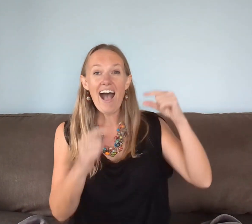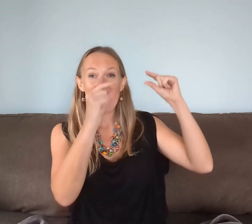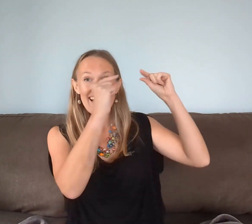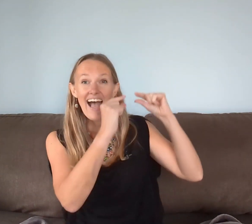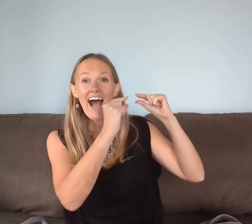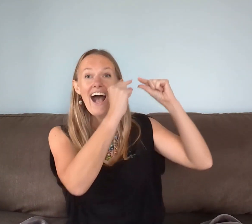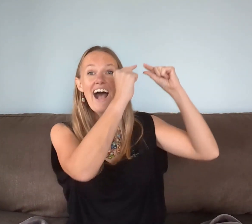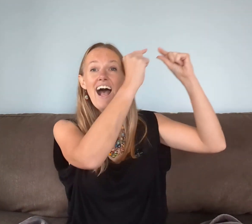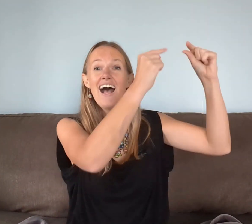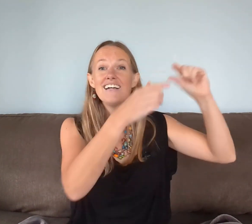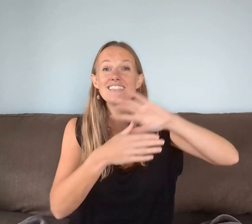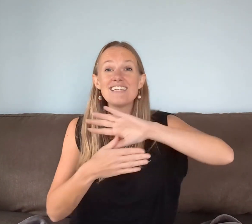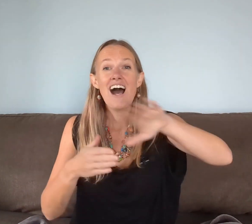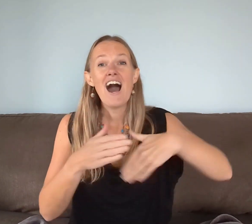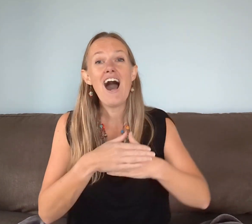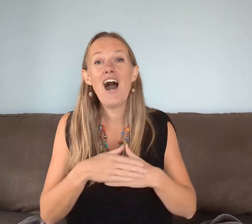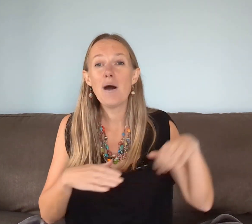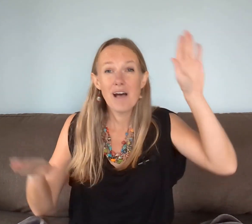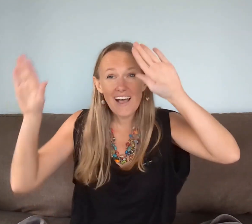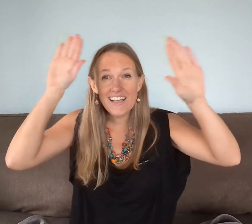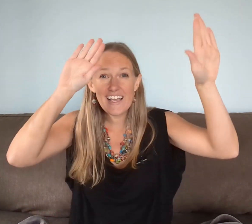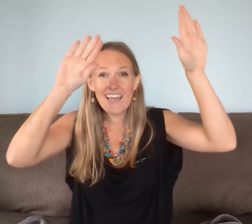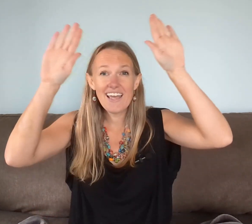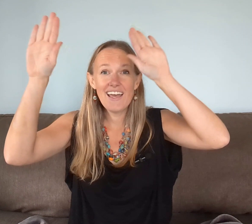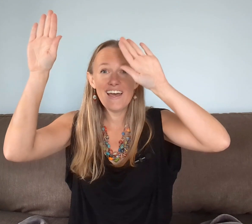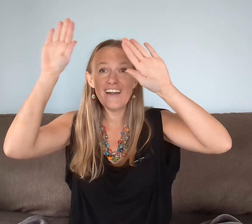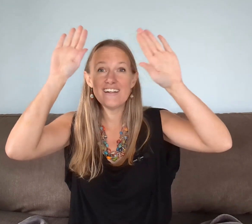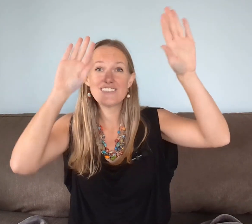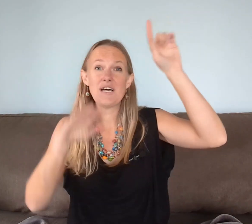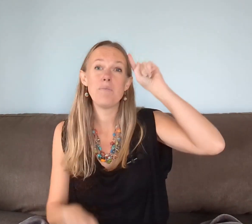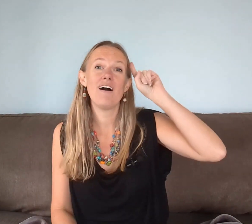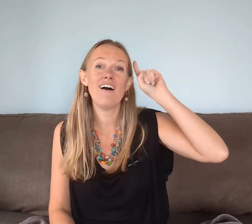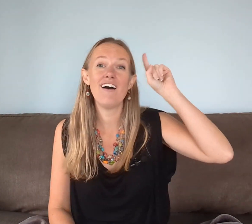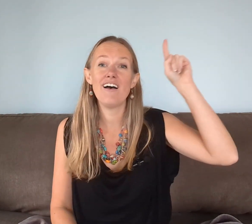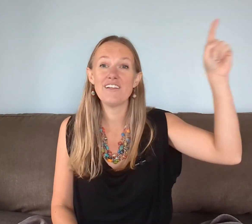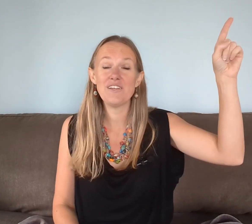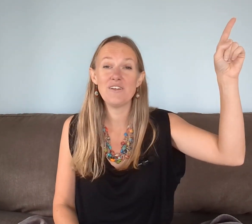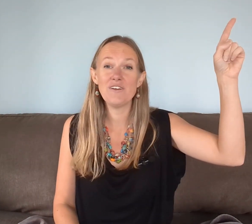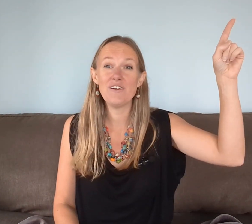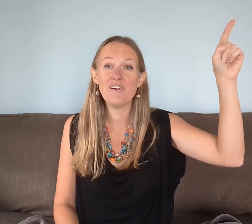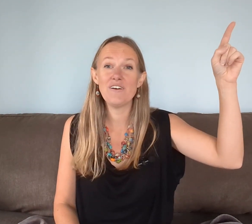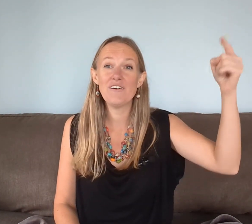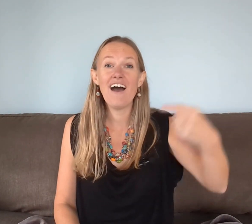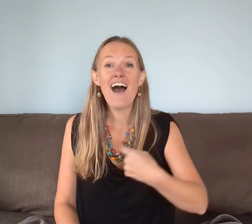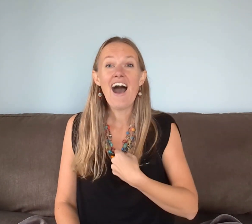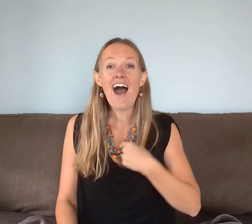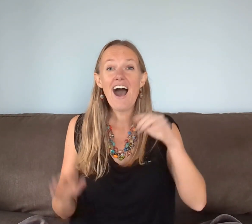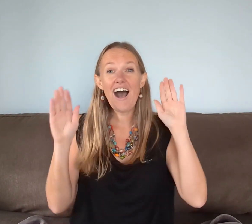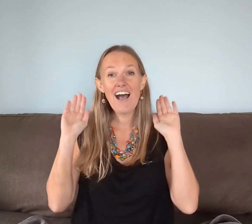I cast all my cares upon you.